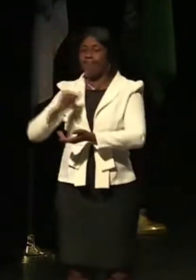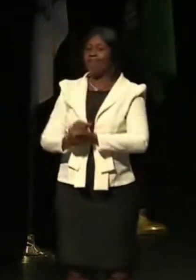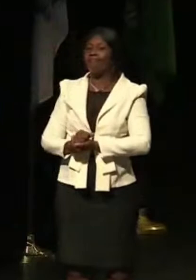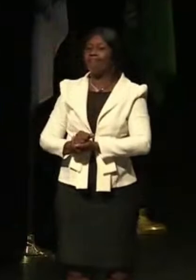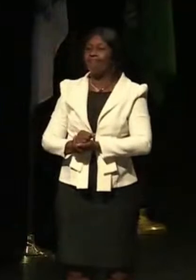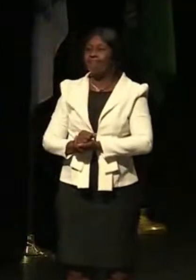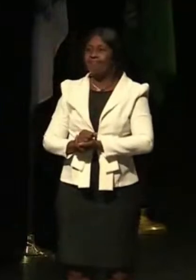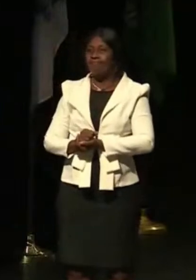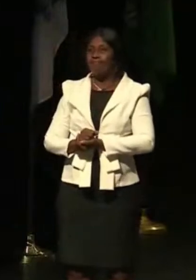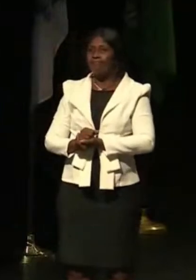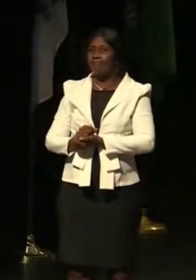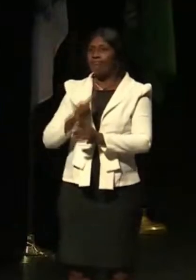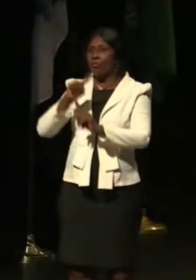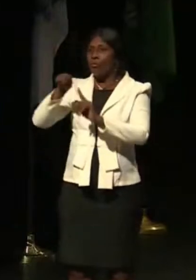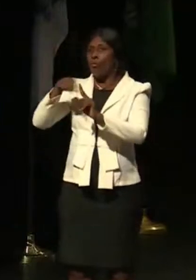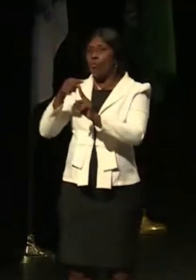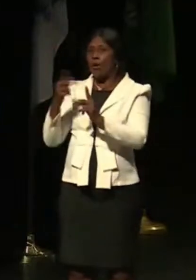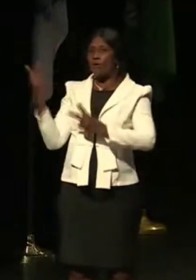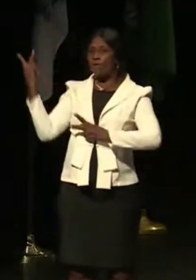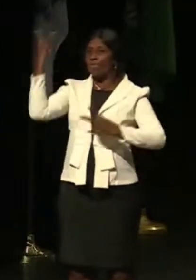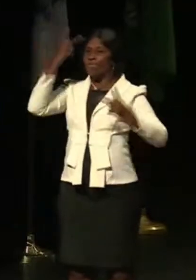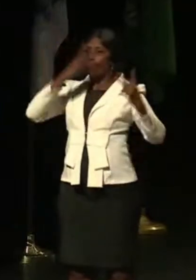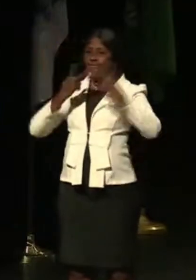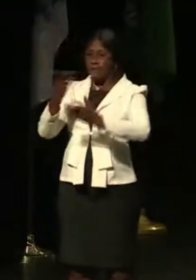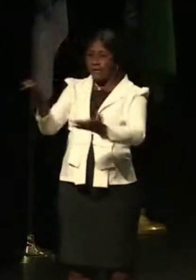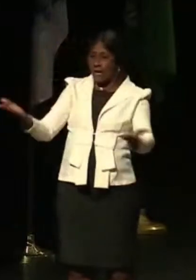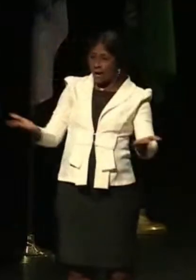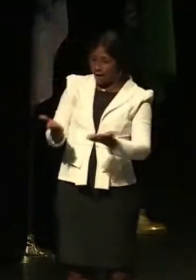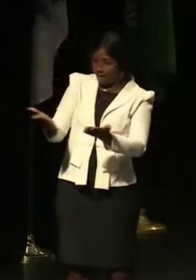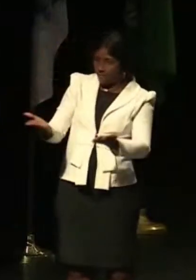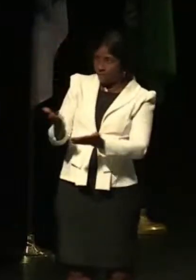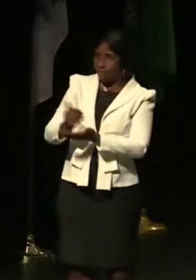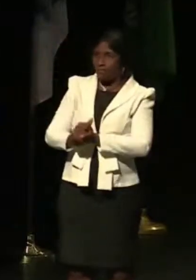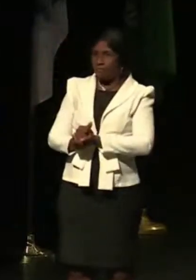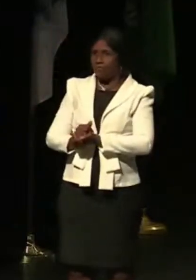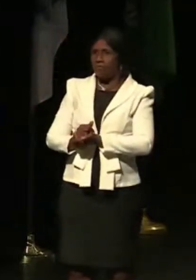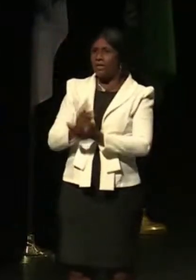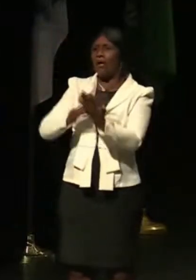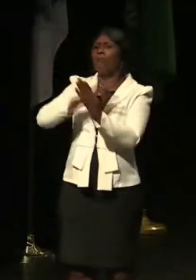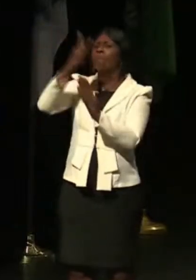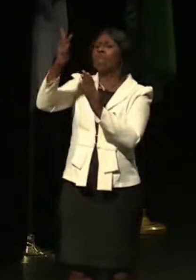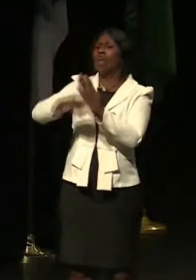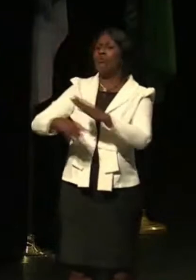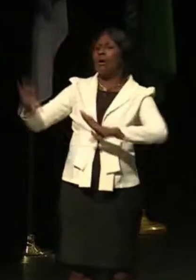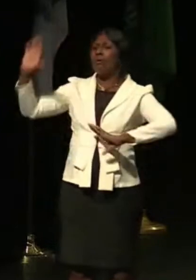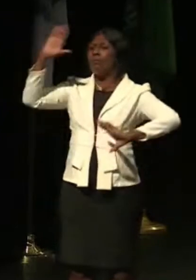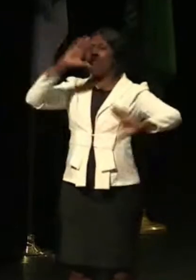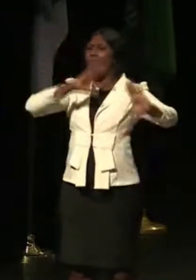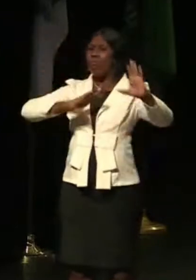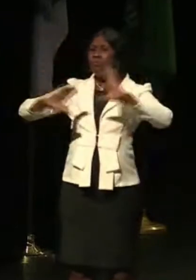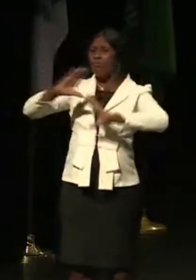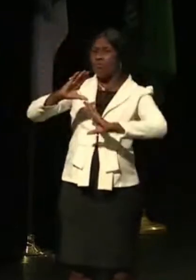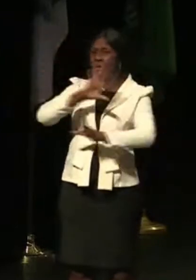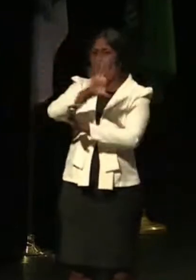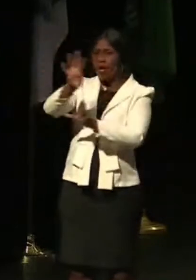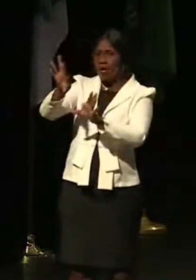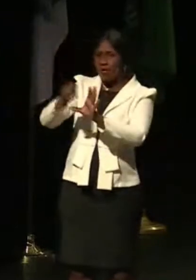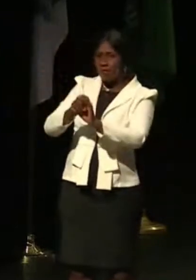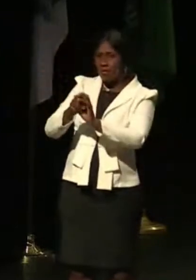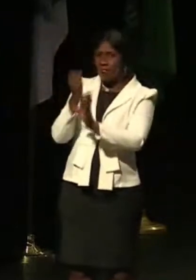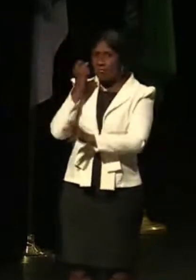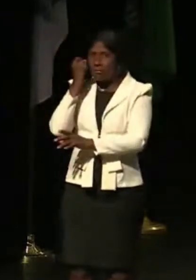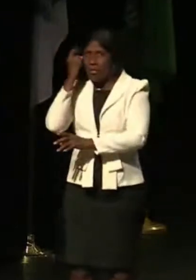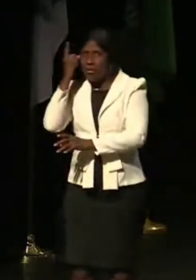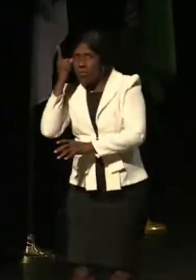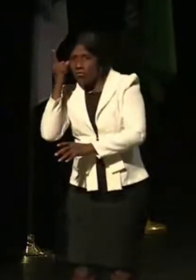And when he visited Trinidad to do a program called Chemical People to bring drug awareness, as he walked the streets